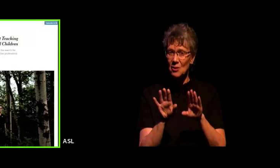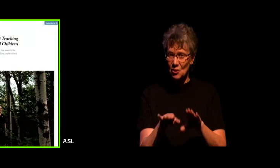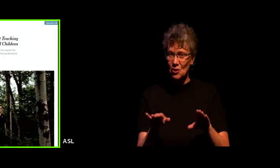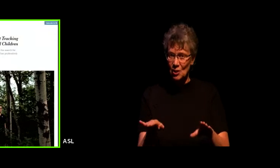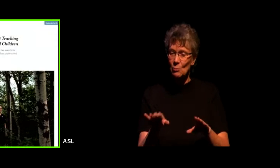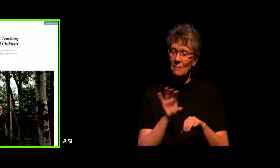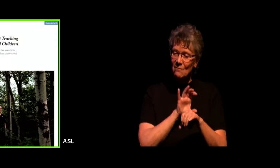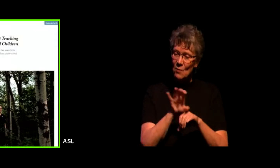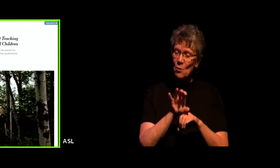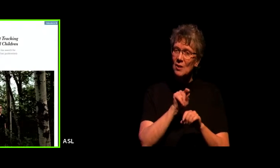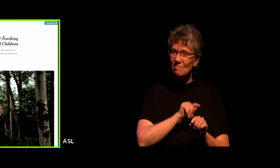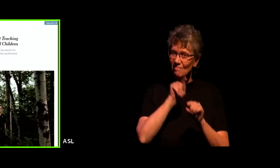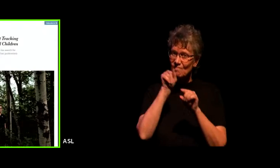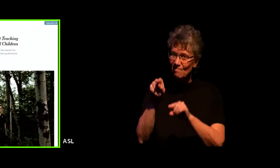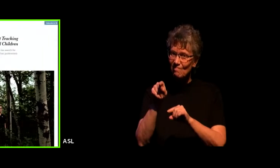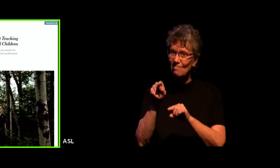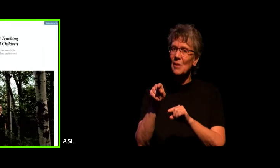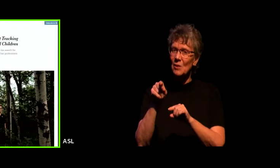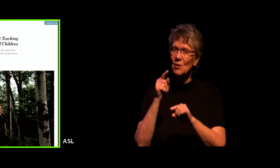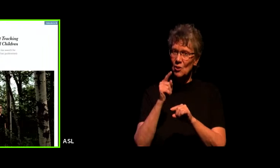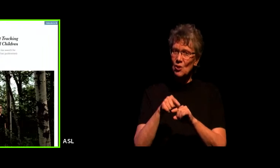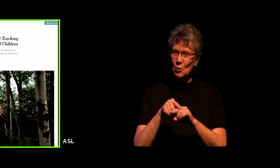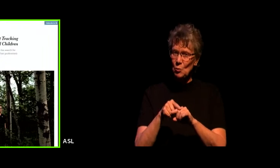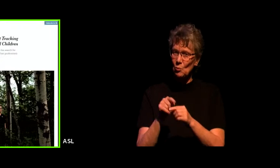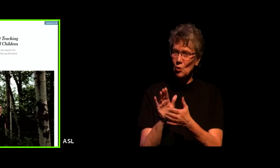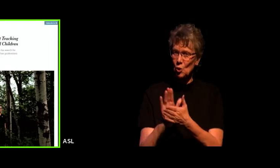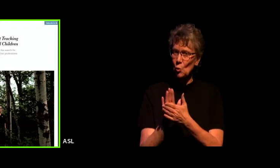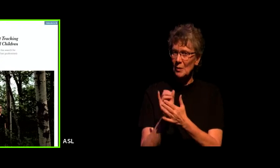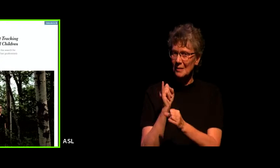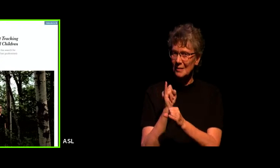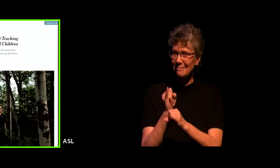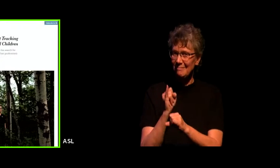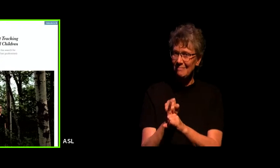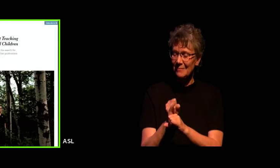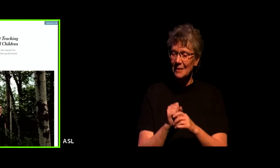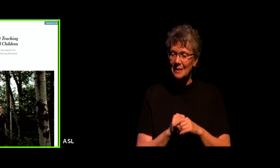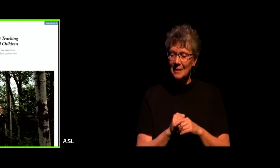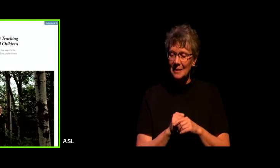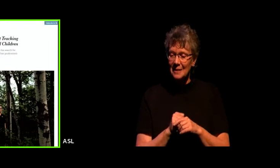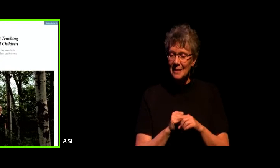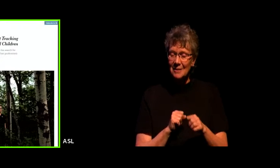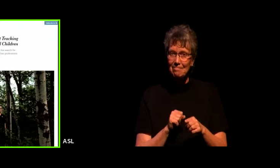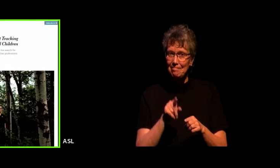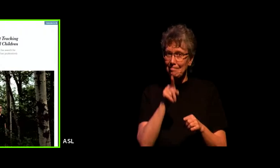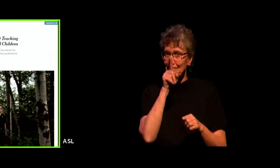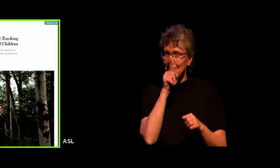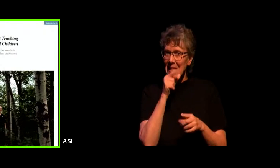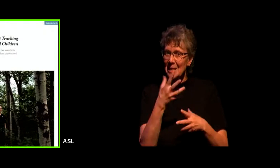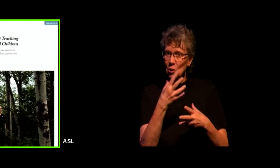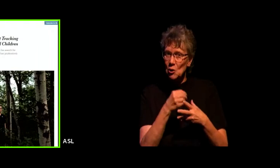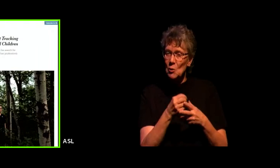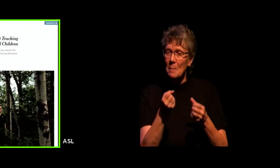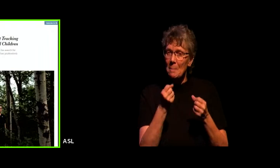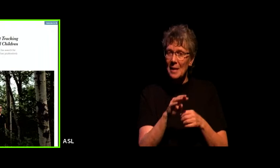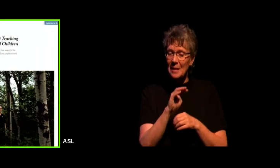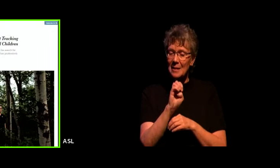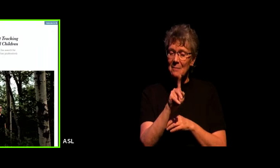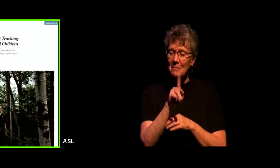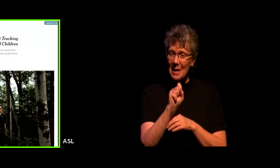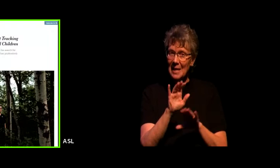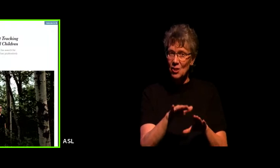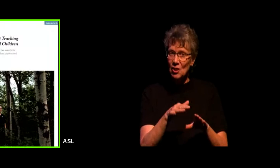institutionalized for the purposes of genocide. And this doesn't even account for all the Métis children who were taken, right? A lot of it's focused on First Nations,